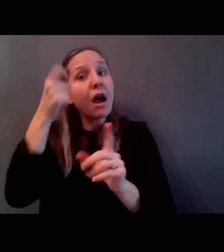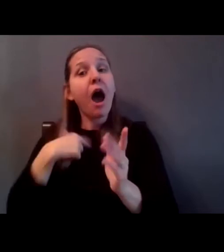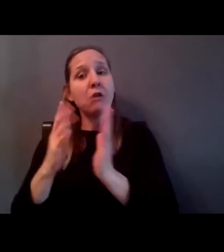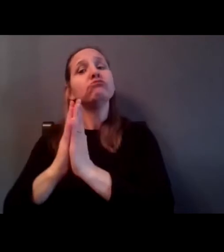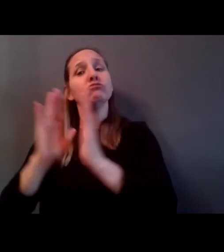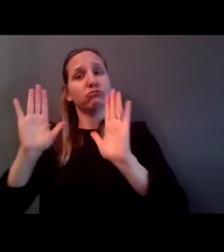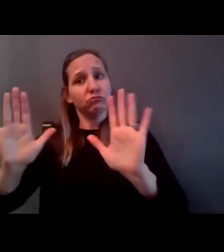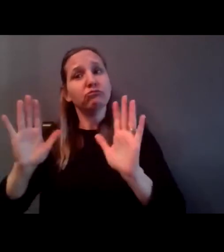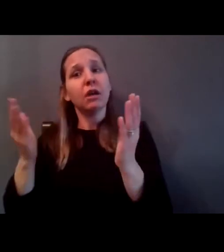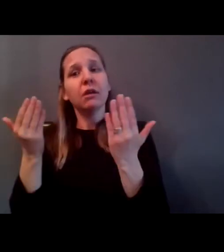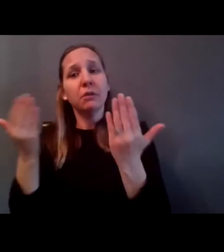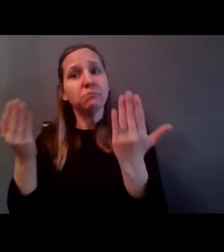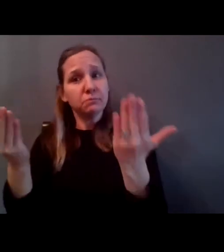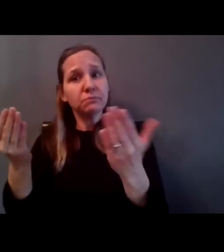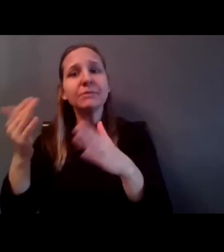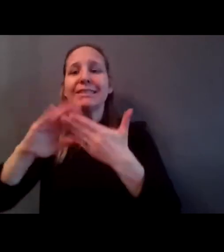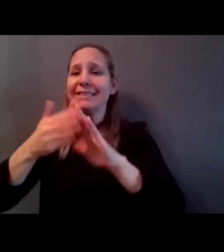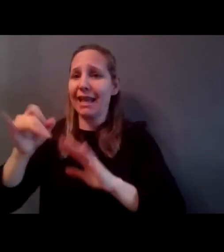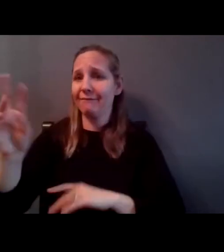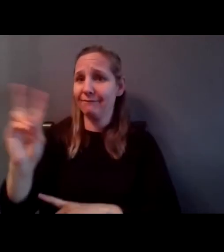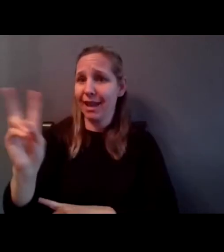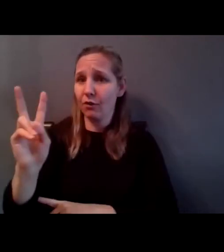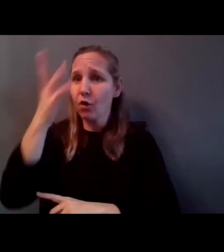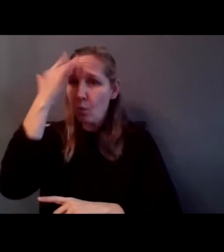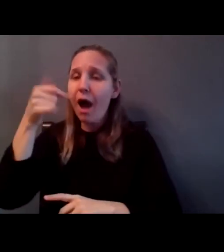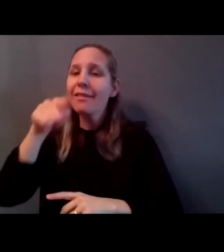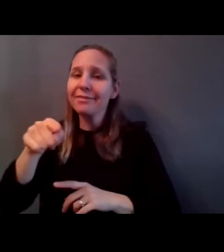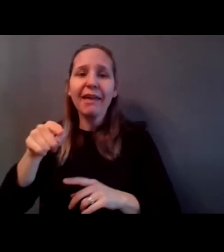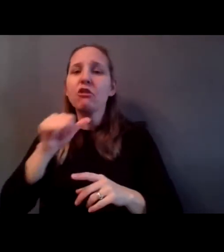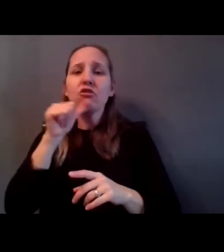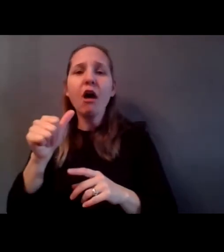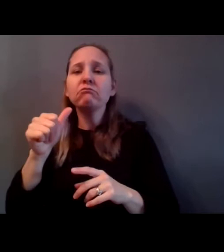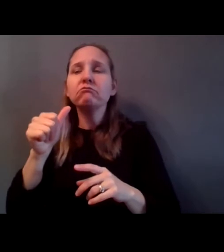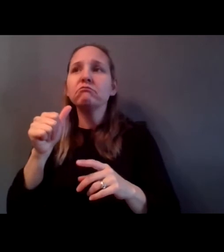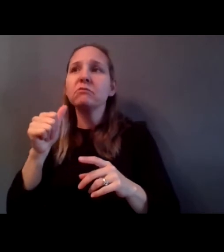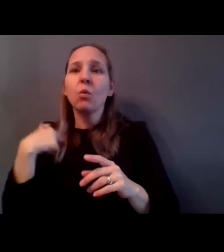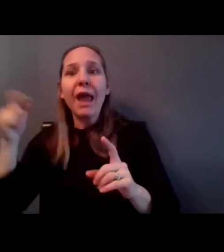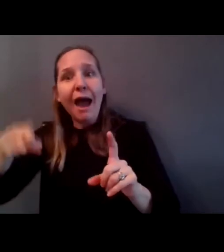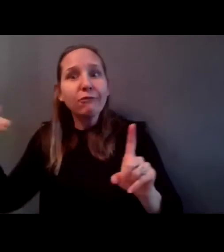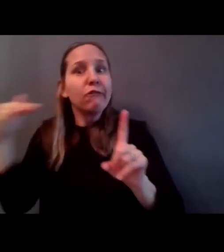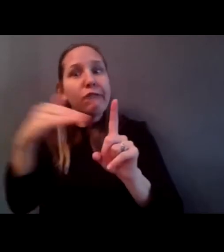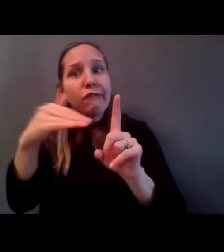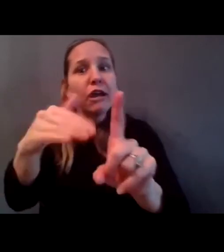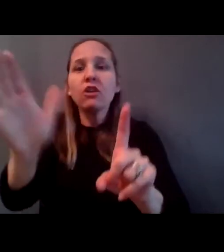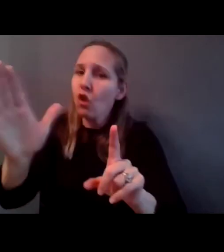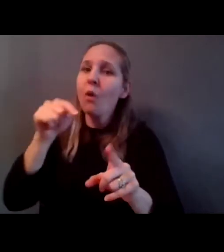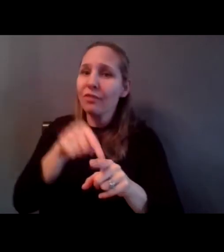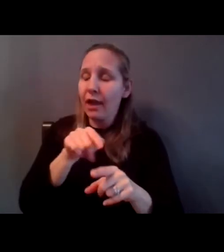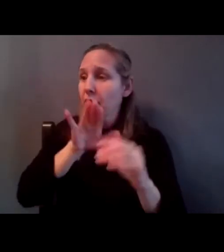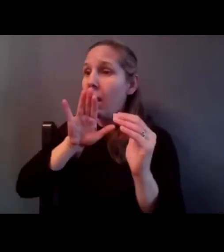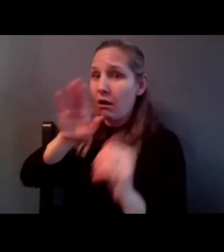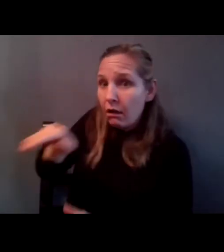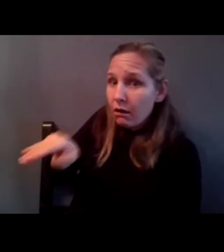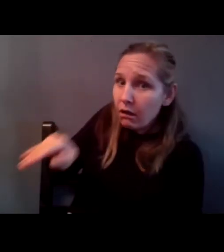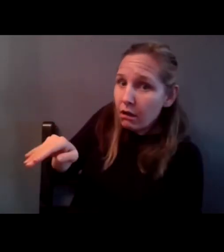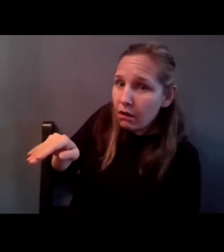Vancouver for their proactive approach to deem Vancouver a city of reconciliation. I've been